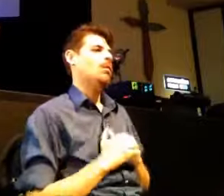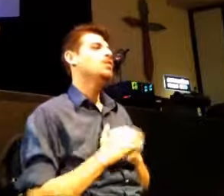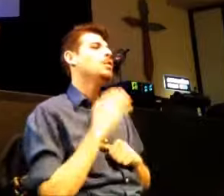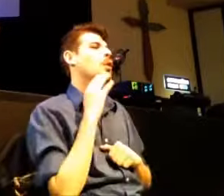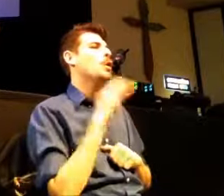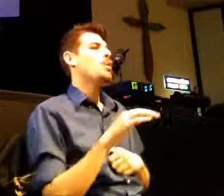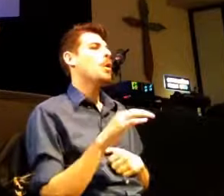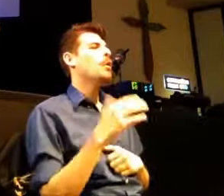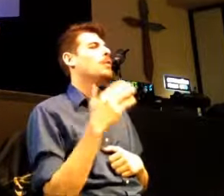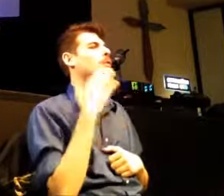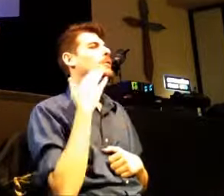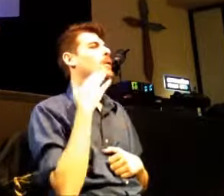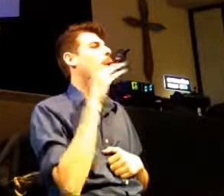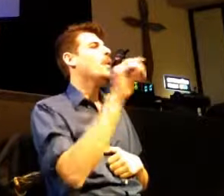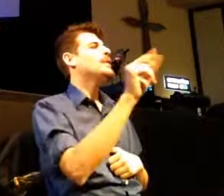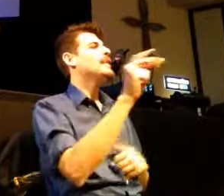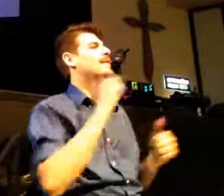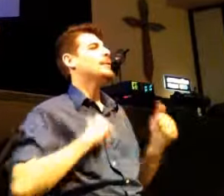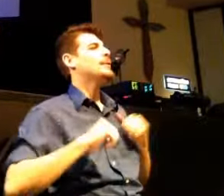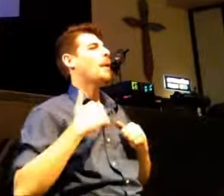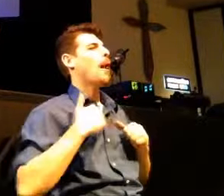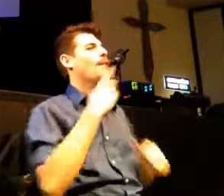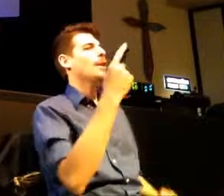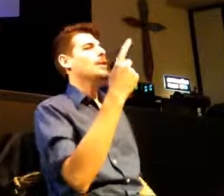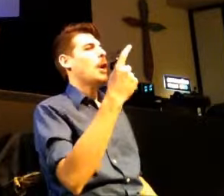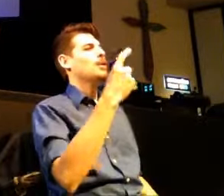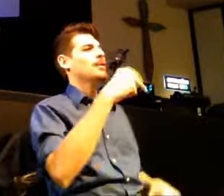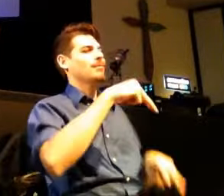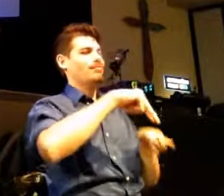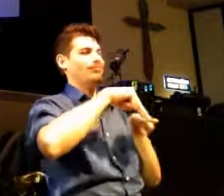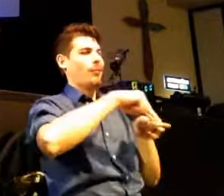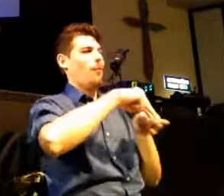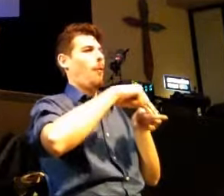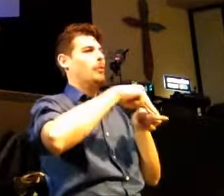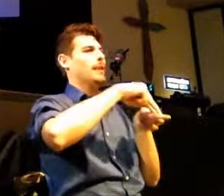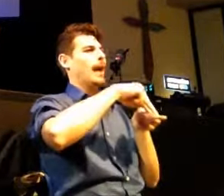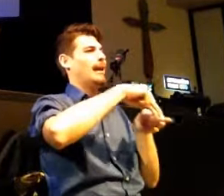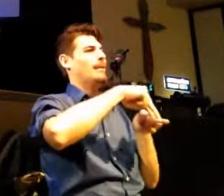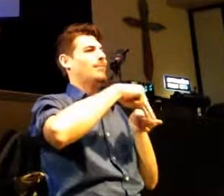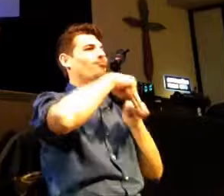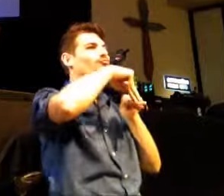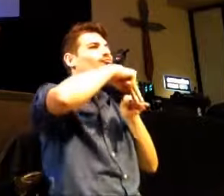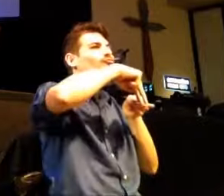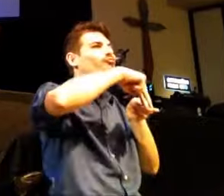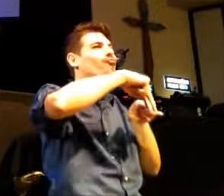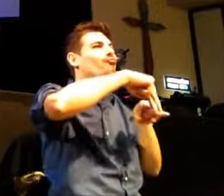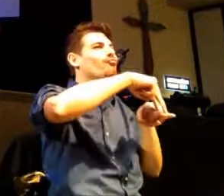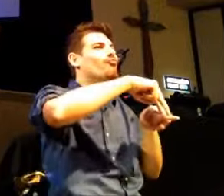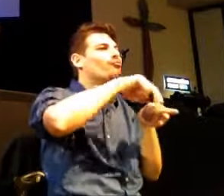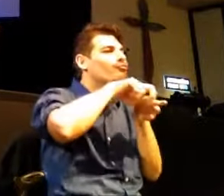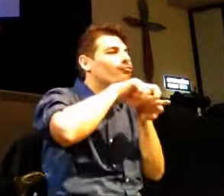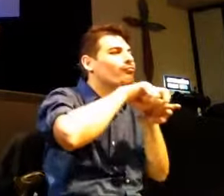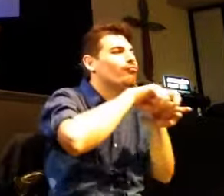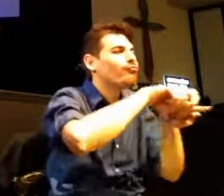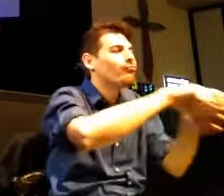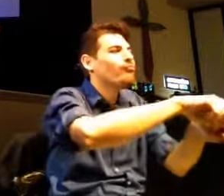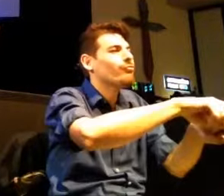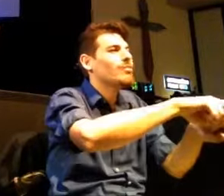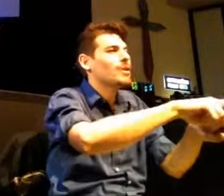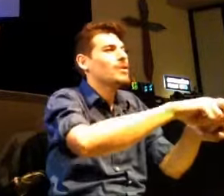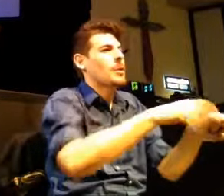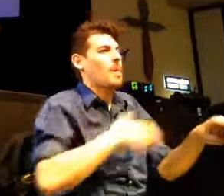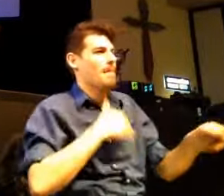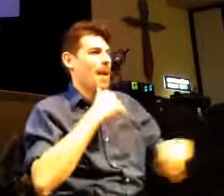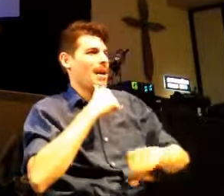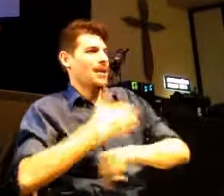roller skating or rollerblading with them. Well, my daughter loves to go roller skating. That is one of her things. In fact, her and my dad, that is like her